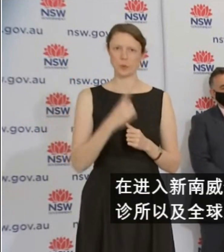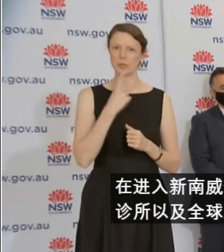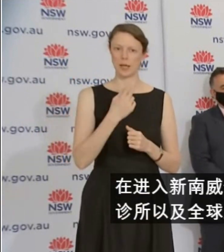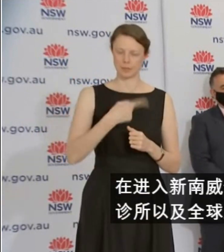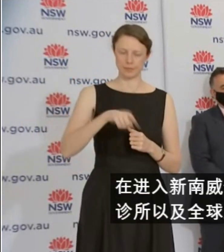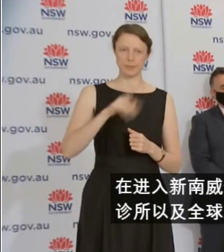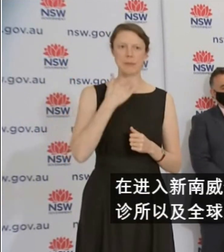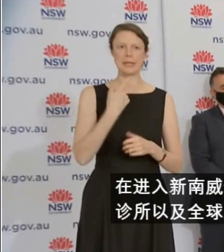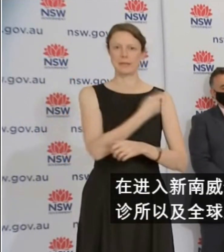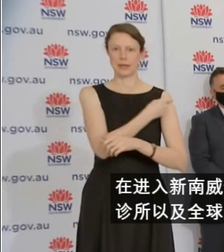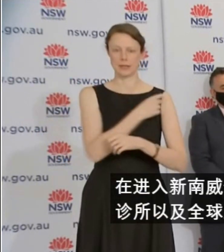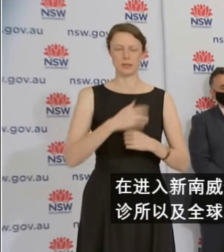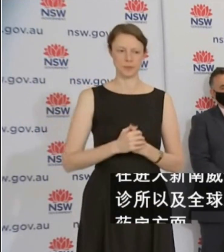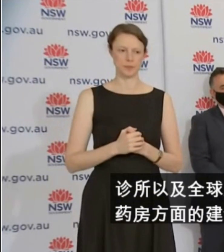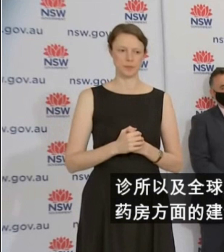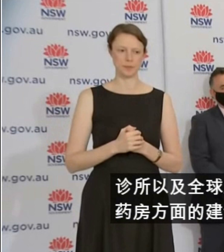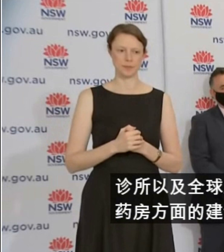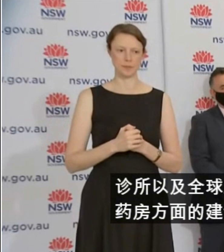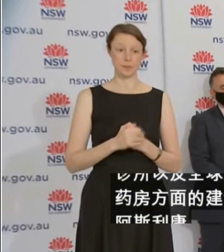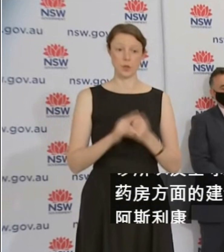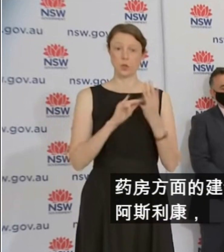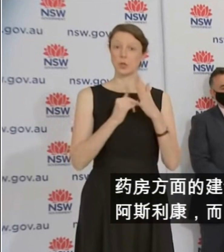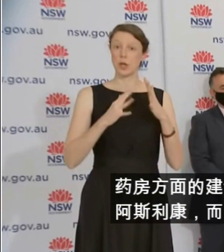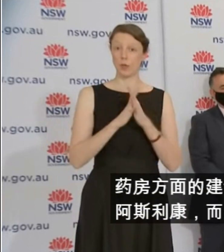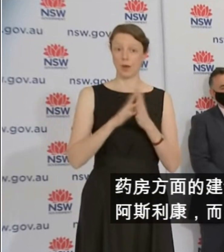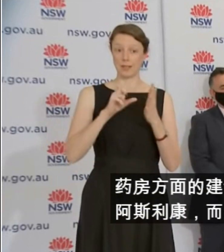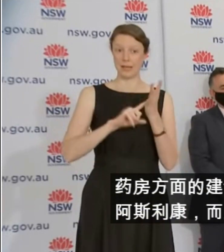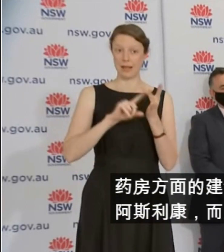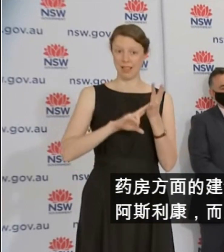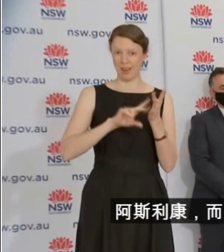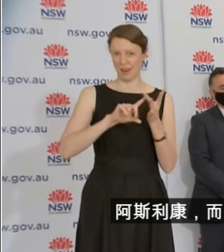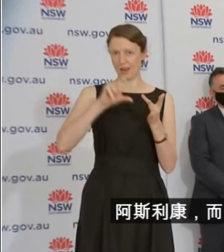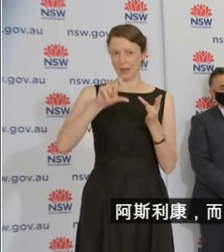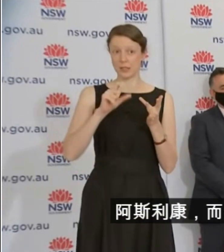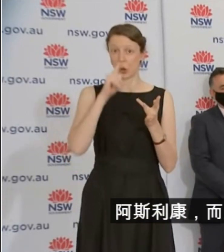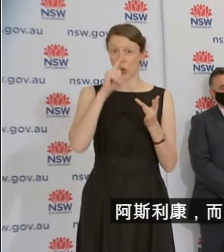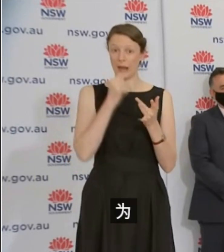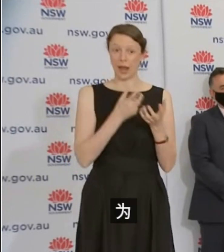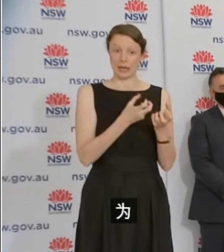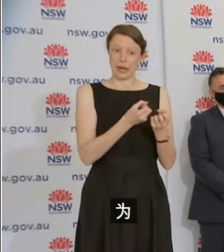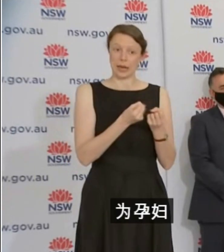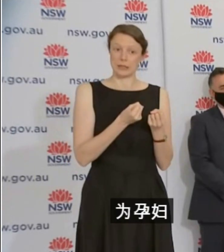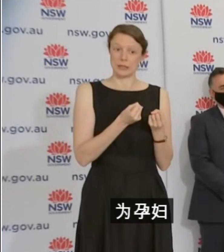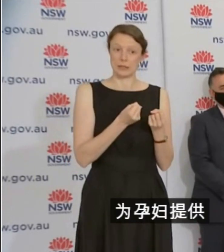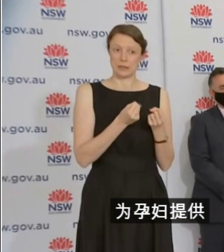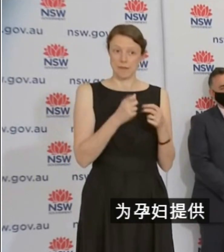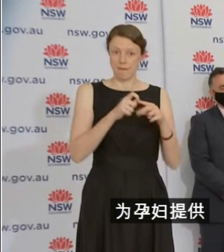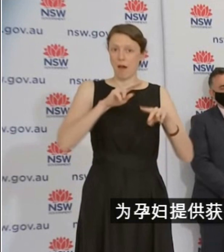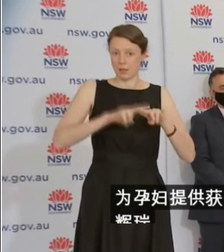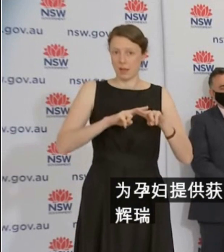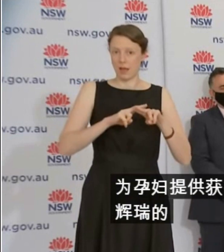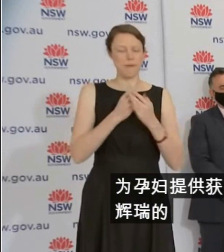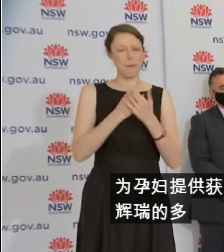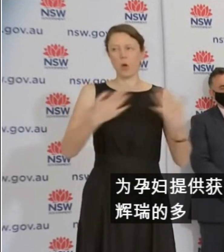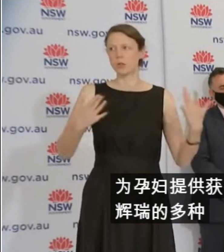via GPs and pharmacies, well, pharmacies not because they're AstraZeneca, but there are multiple opportunities for pregnant women to get access